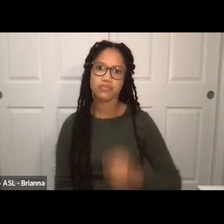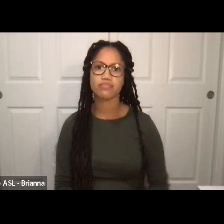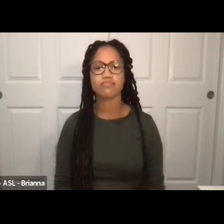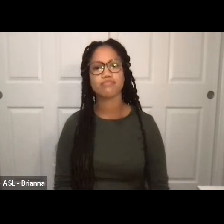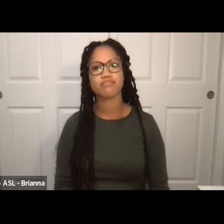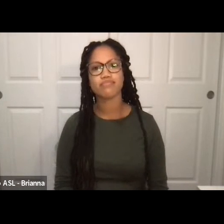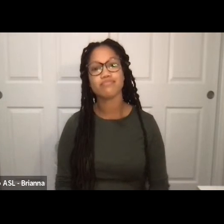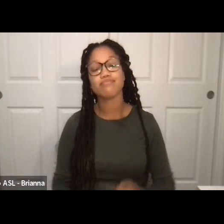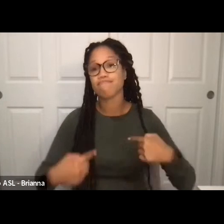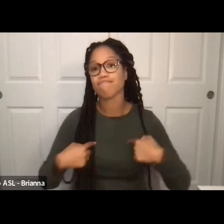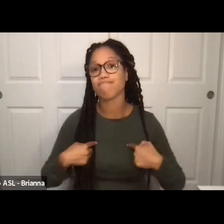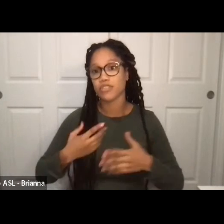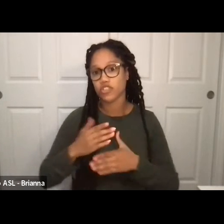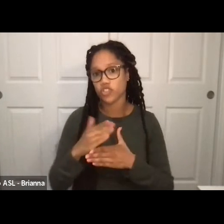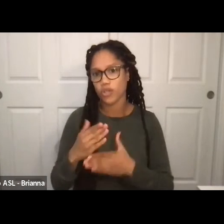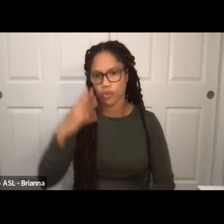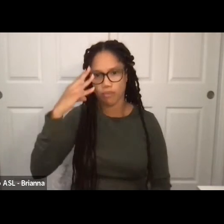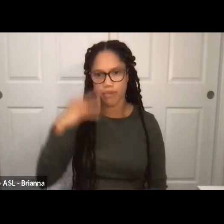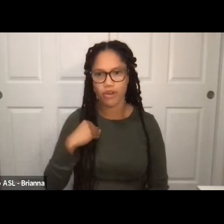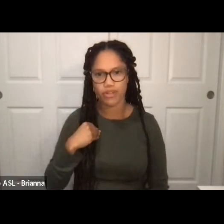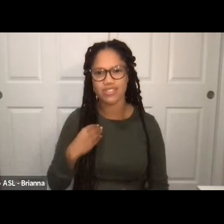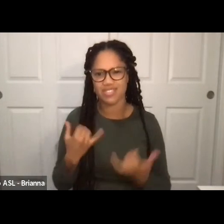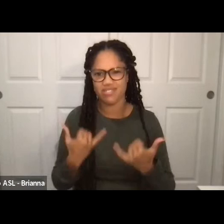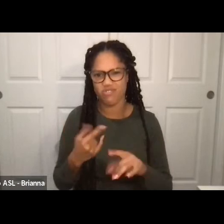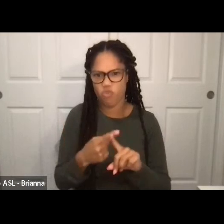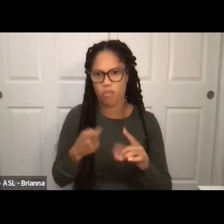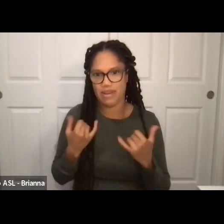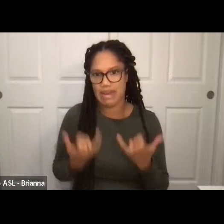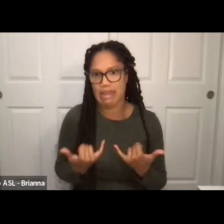So I'm going to share an experience that I had today.